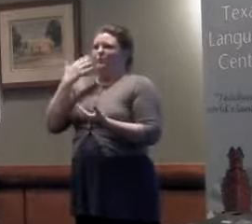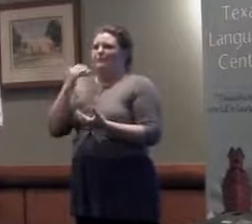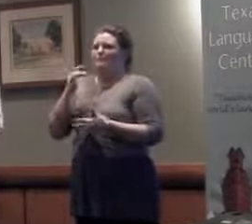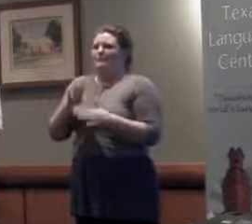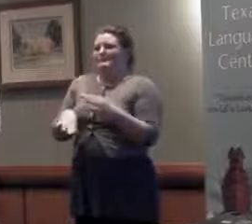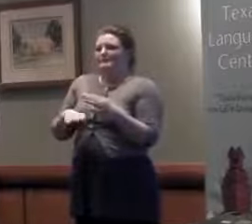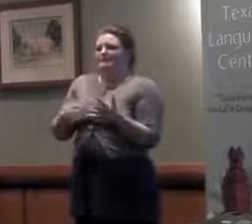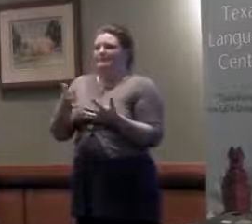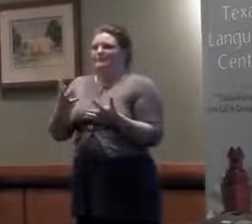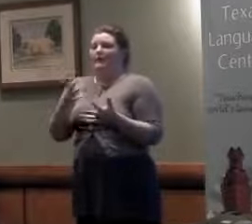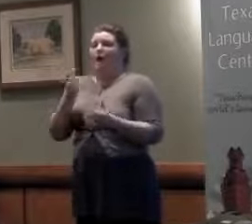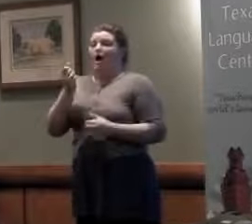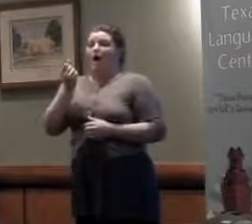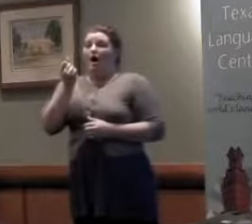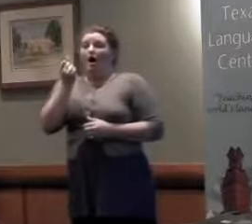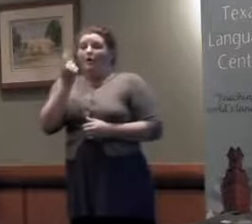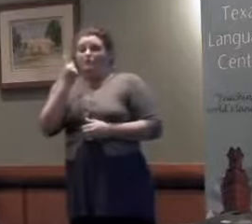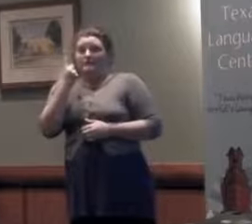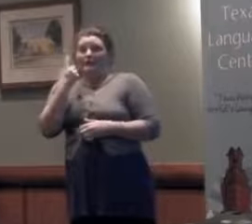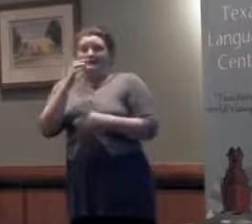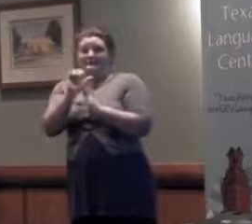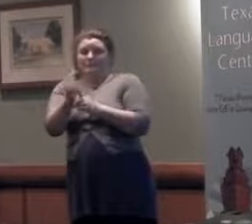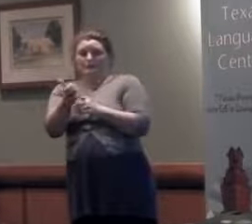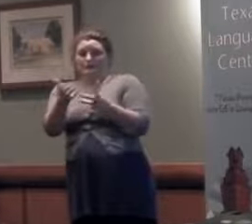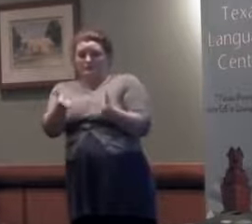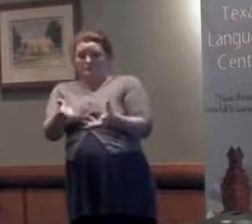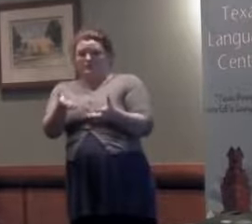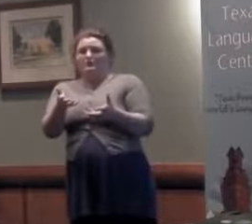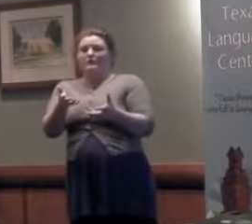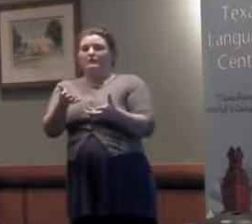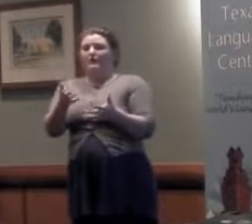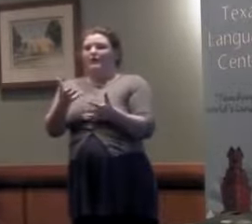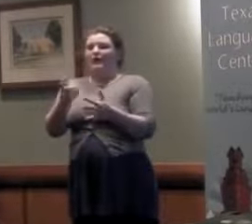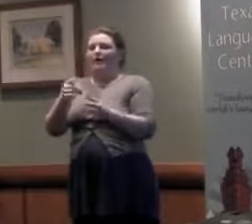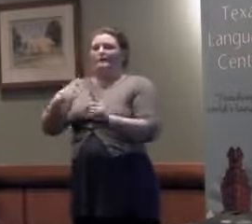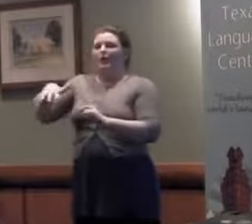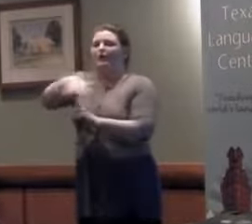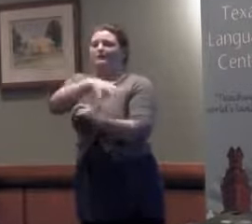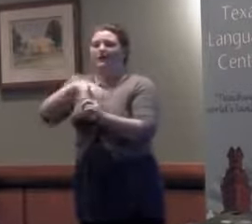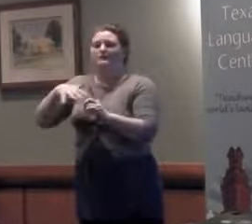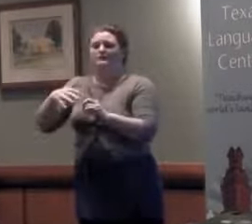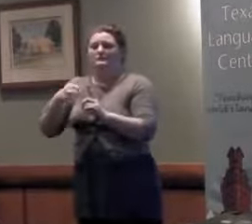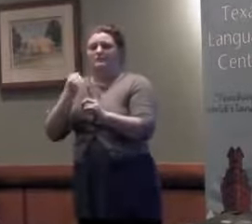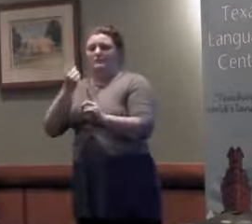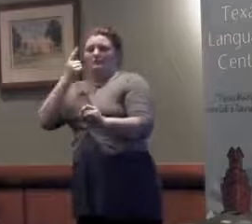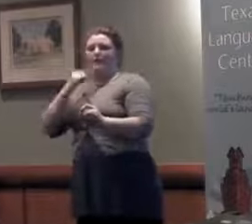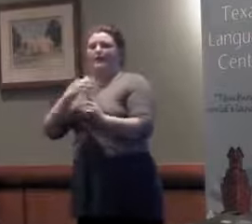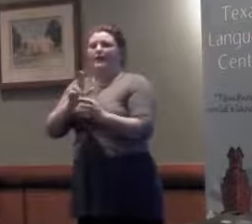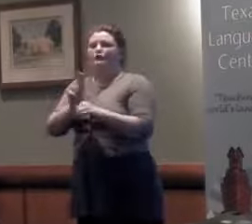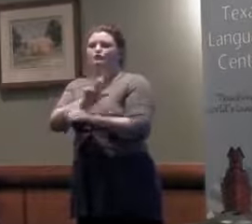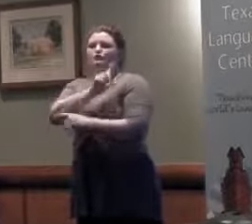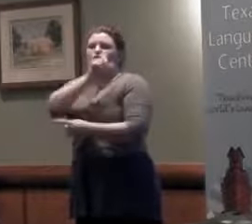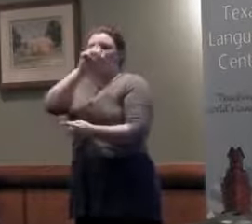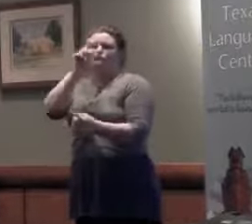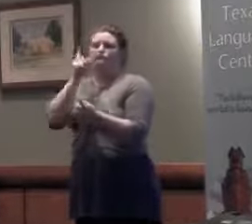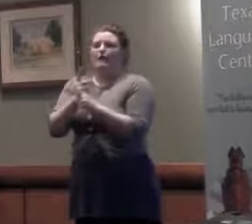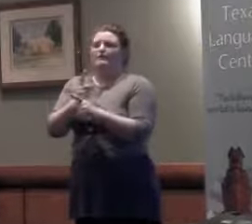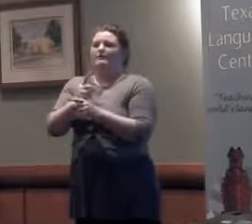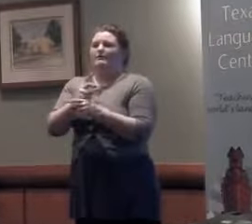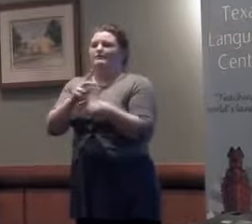basically understand a situation, a context, and then use the right types